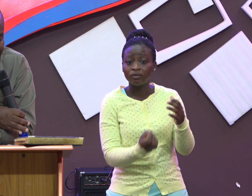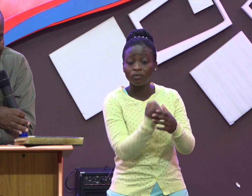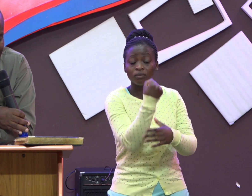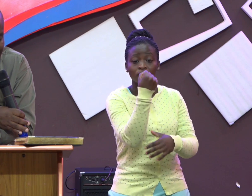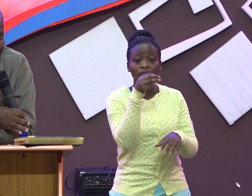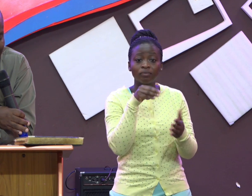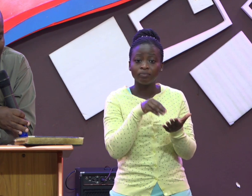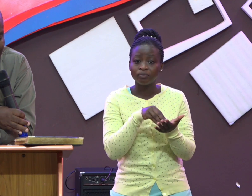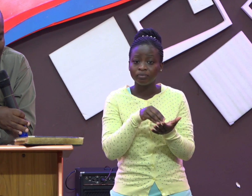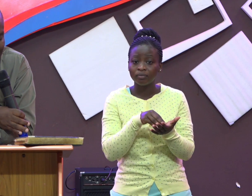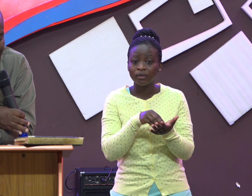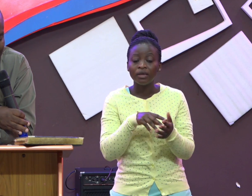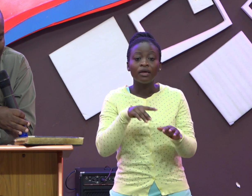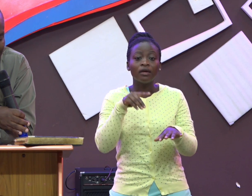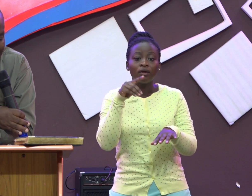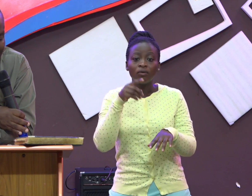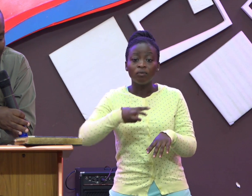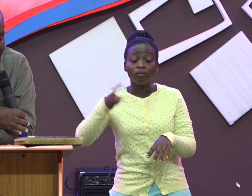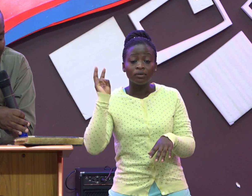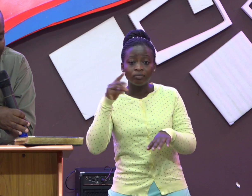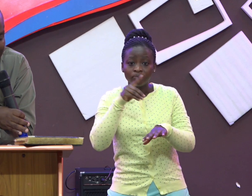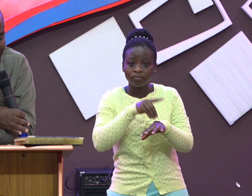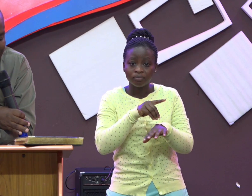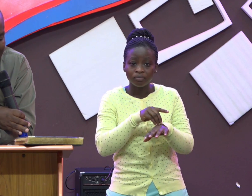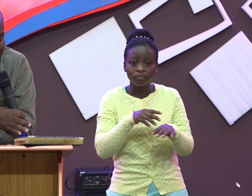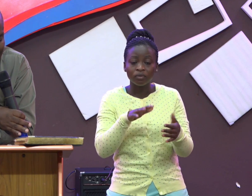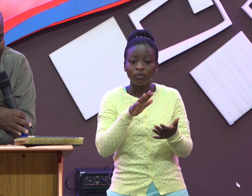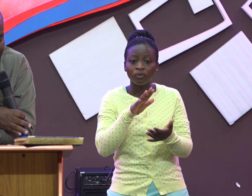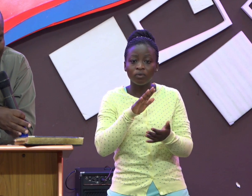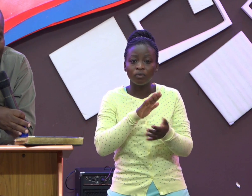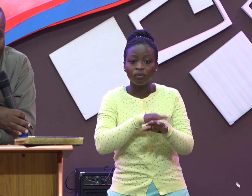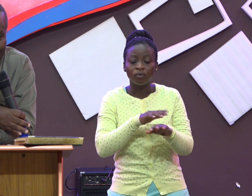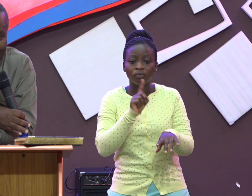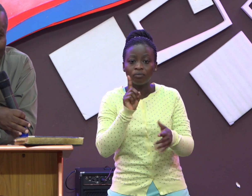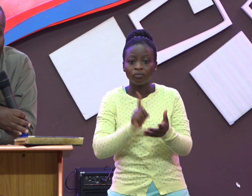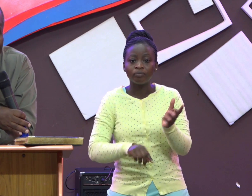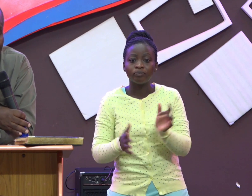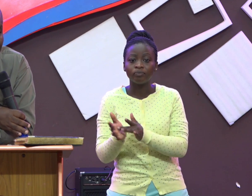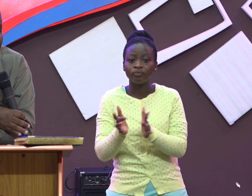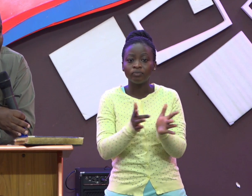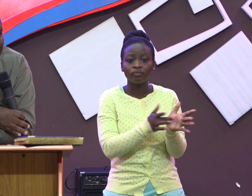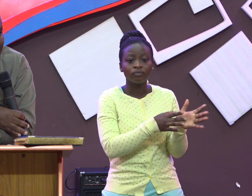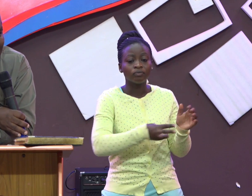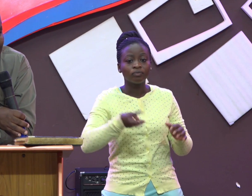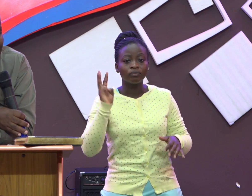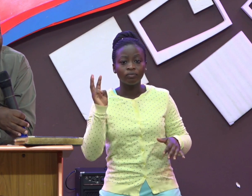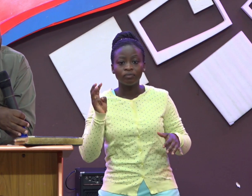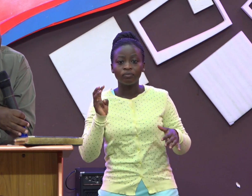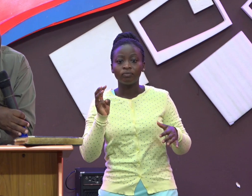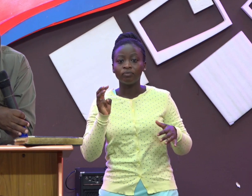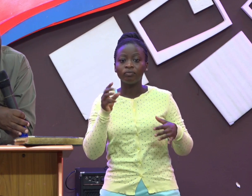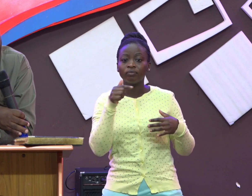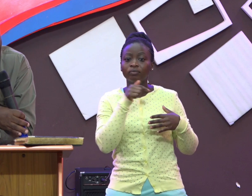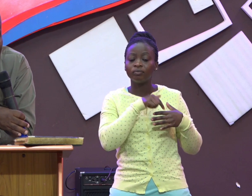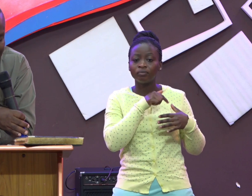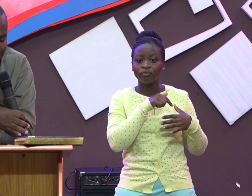was inside. Erinnya lya Mukama lyebazibwe. Glory be the name of the Lord. Erinnya lya Mukama liwebwe nnyo ekitiibwa. Praise the mighty name of the Lord. So okuzimbibwa munda